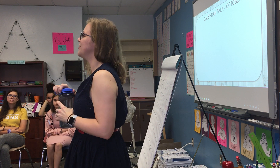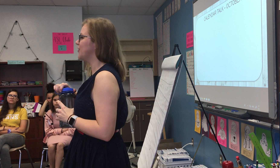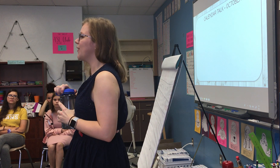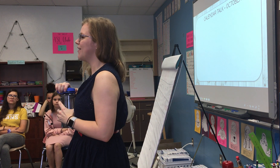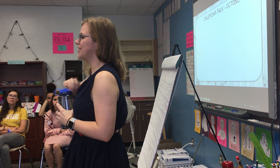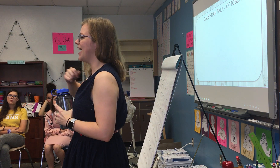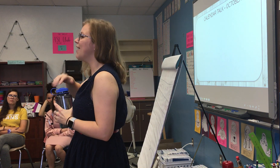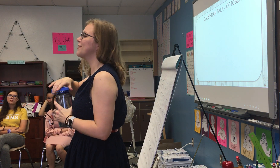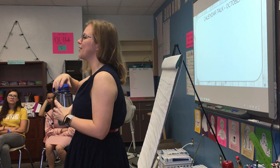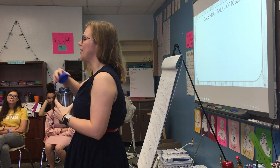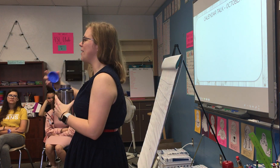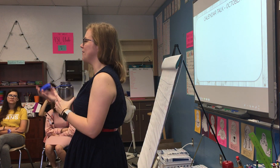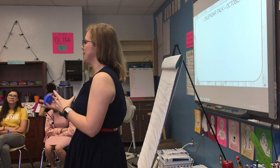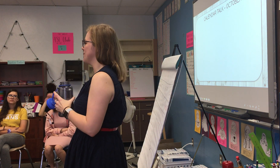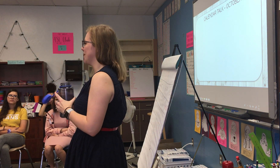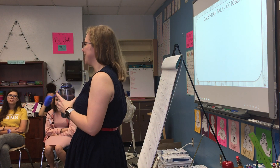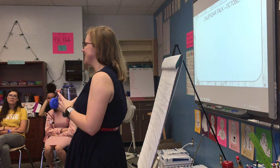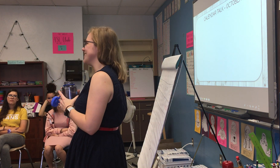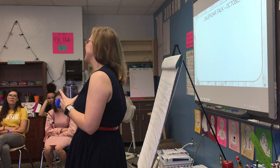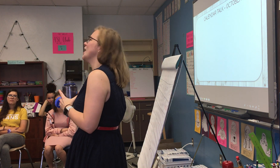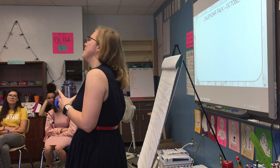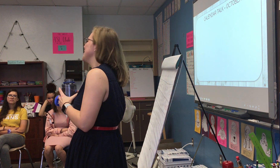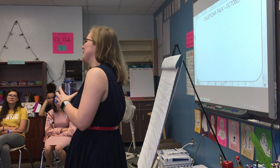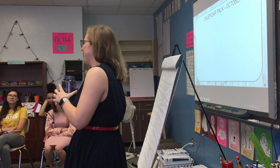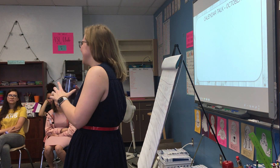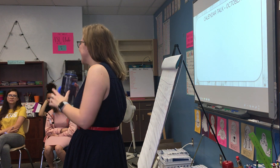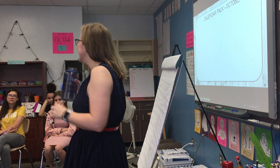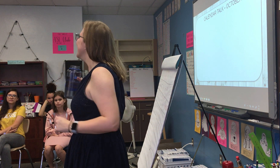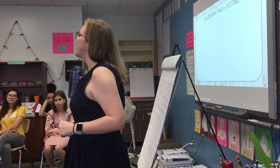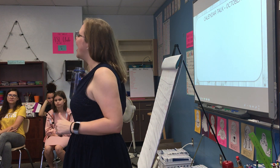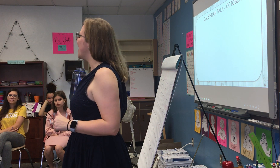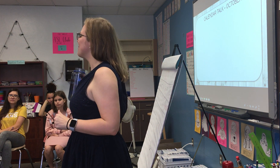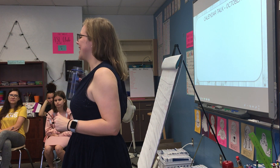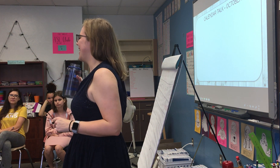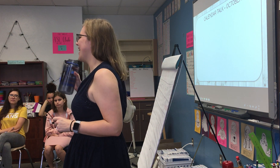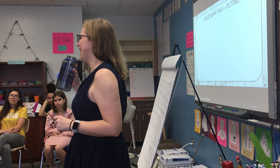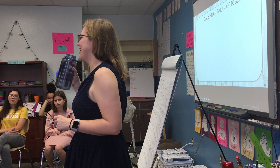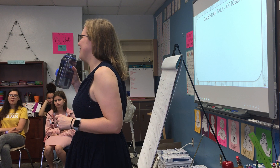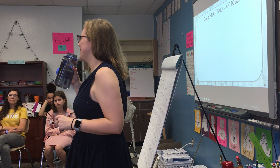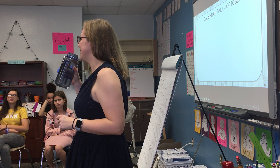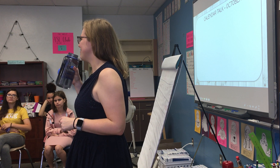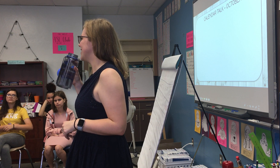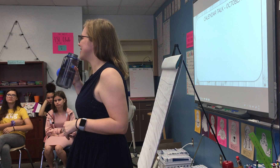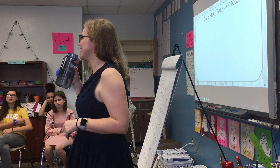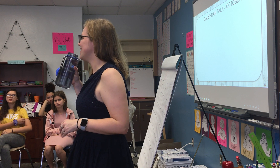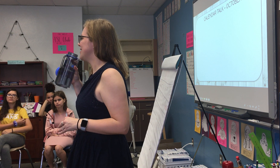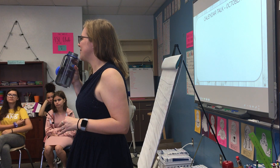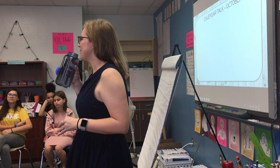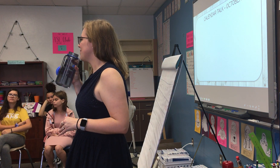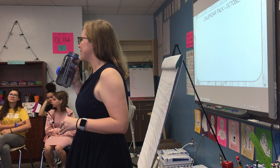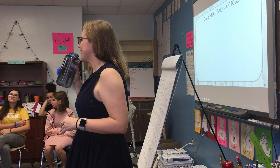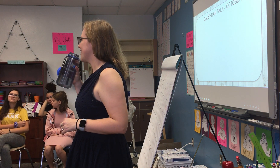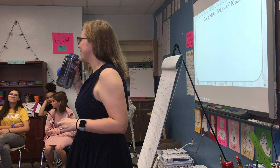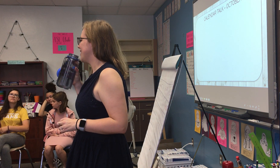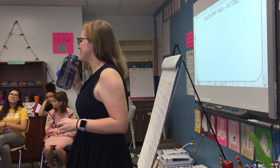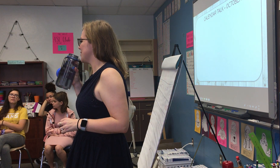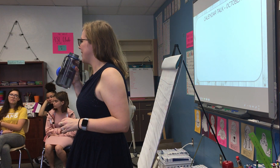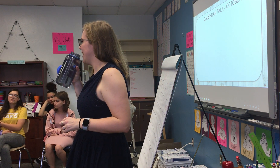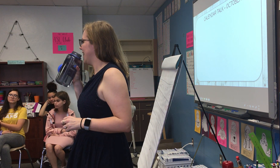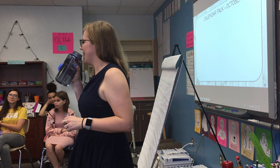don't have to ever go to Halloween parties. It's gonna be great. Yeah, I hate Halloween. I only hate Halloween because it's